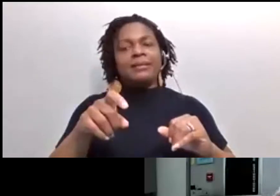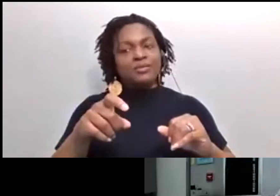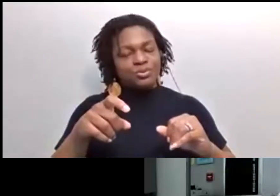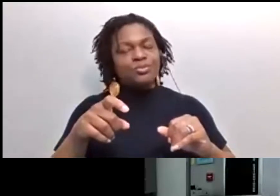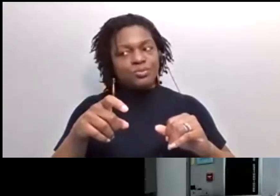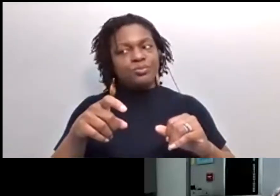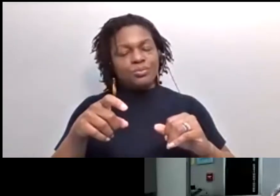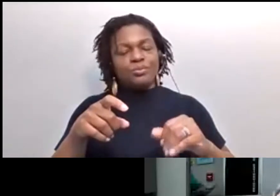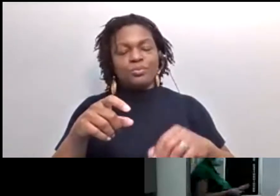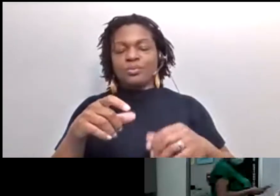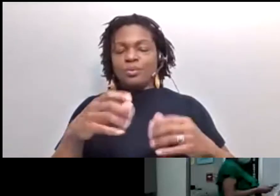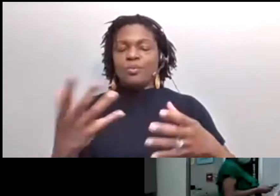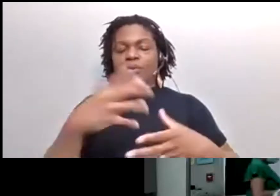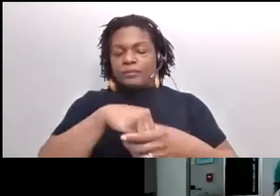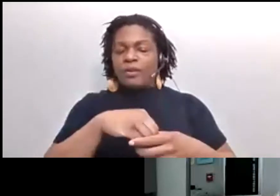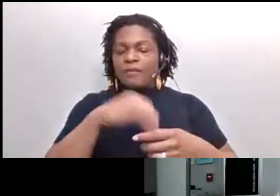call.